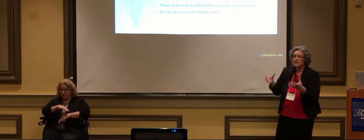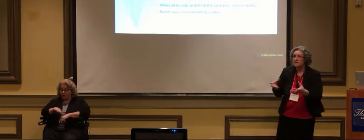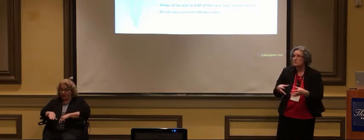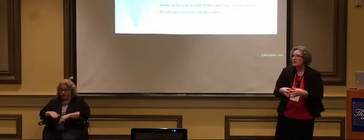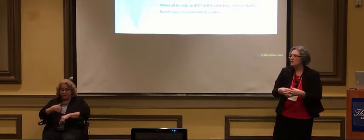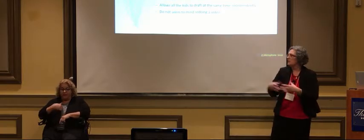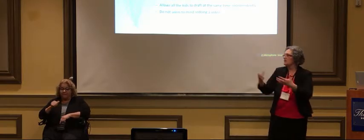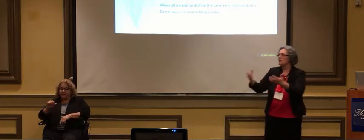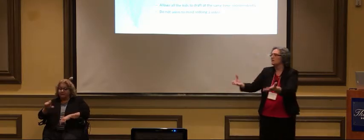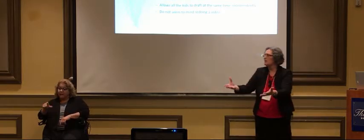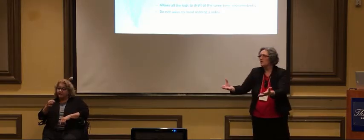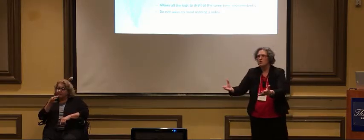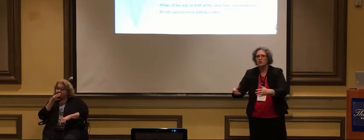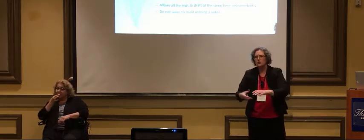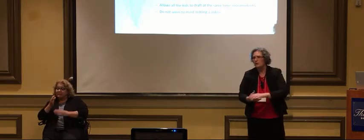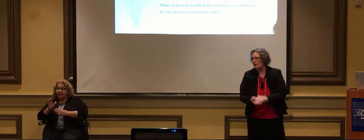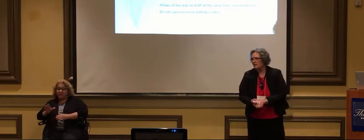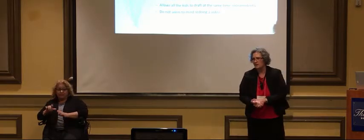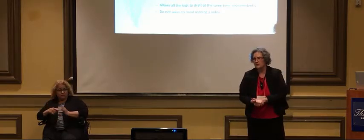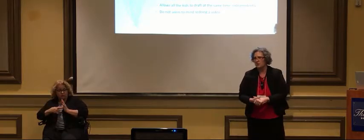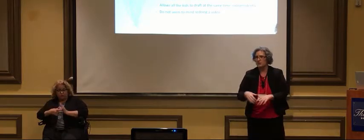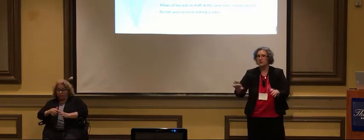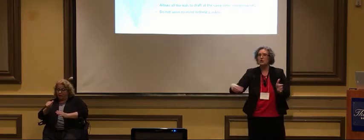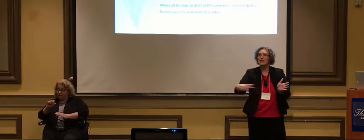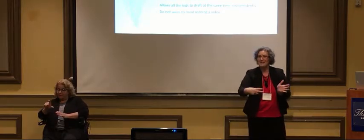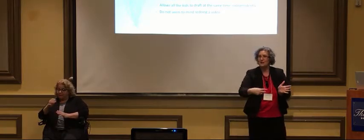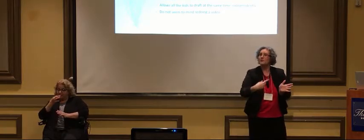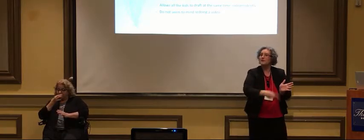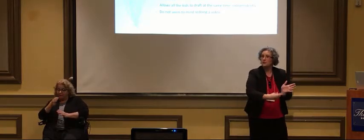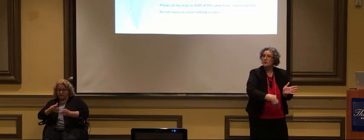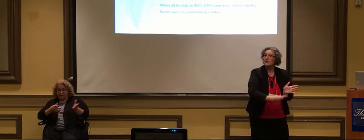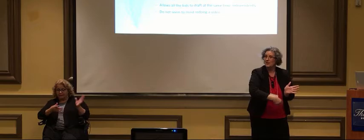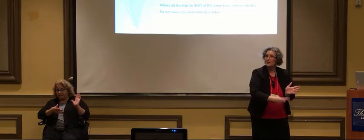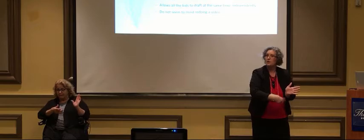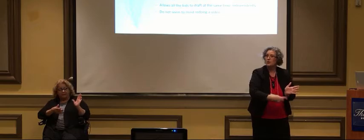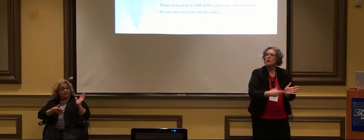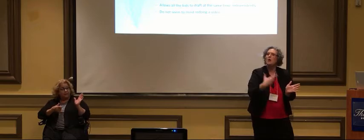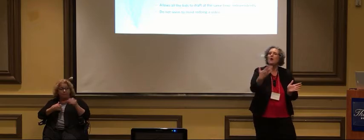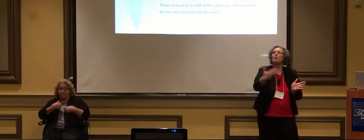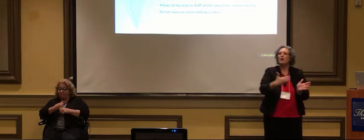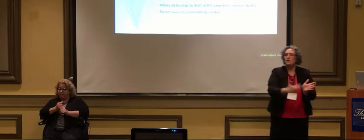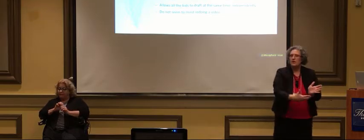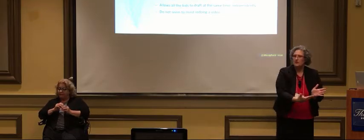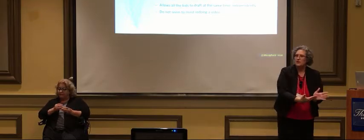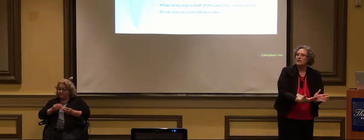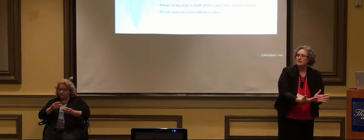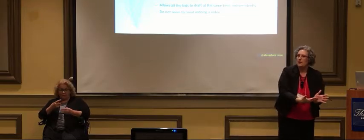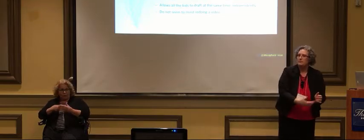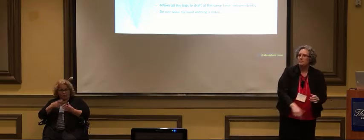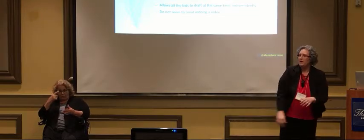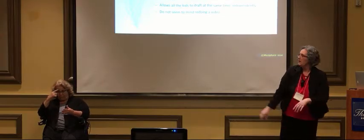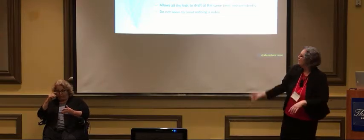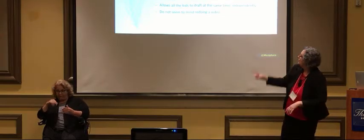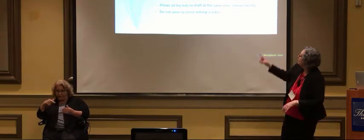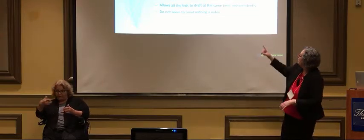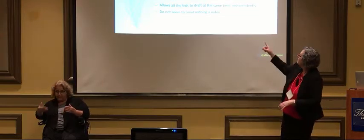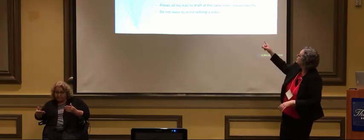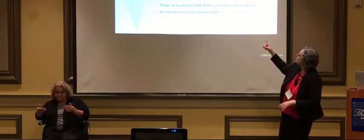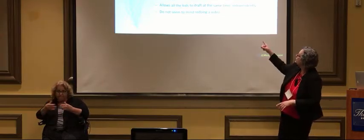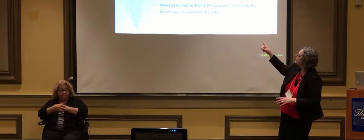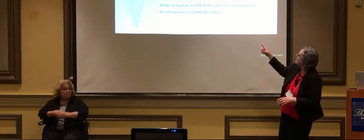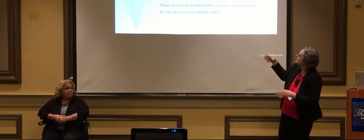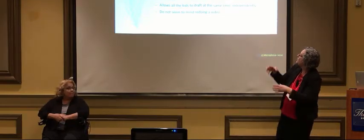have an ASL specialist, that's something you can show the ASL specialist. Looky here, this is what makes it do. What do you think is the next step?